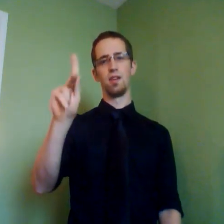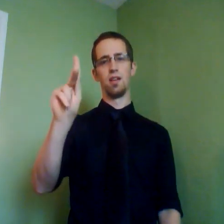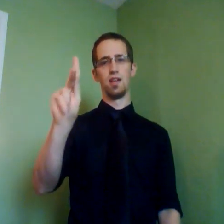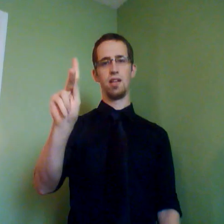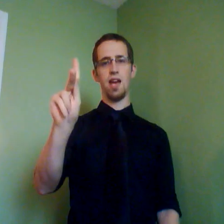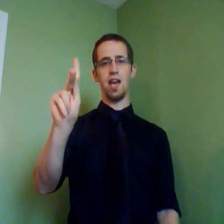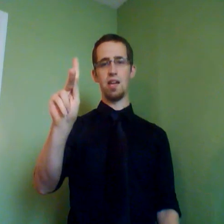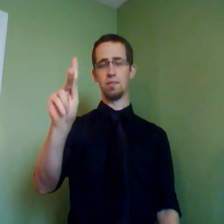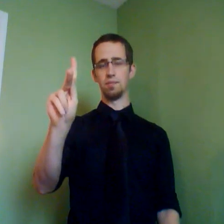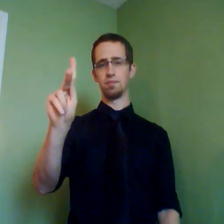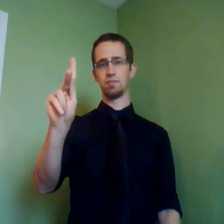K.